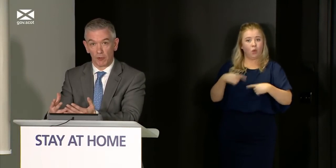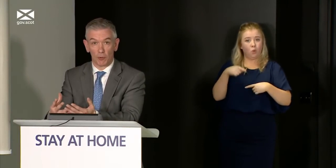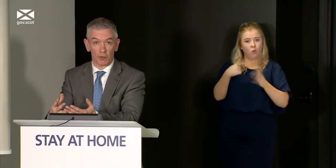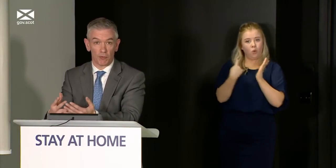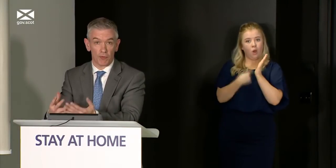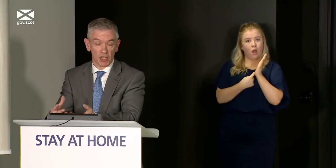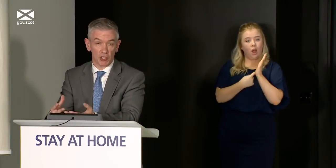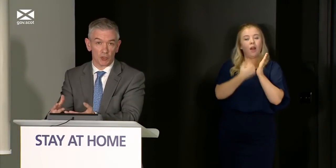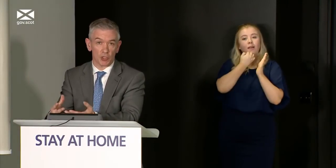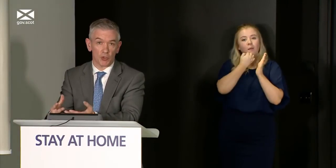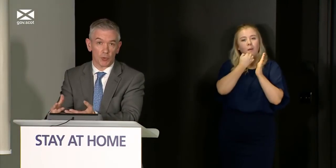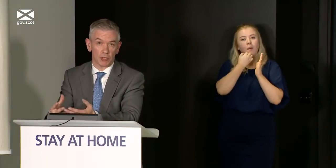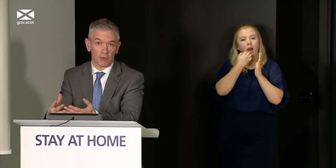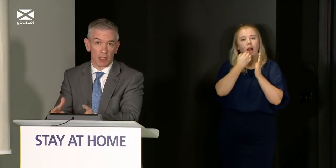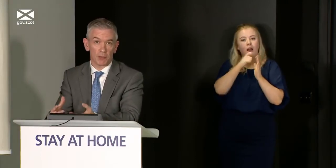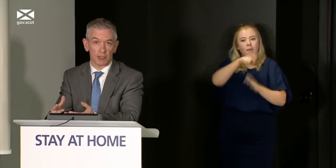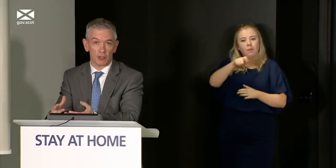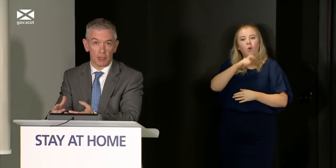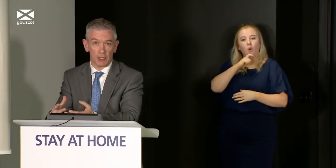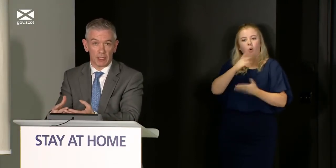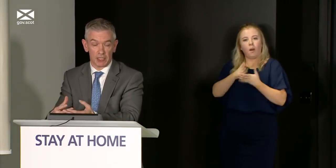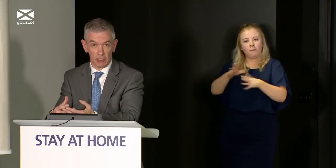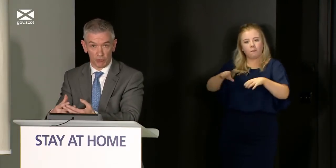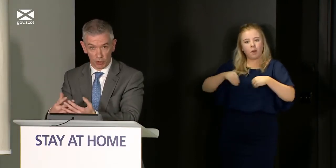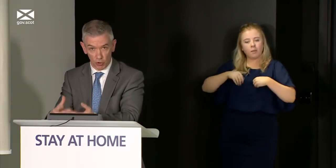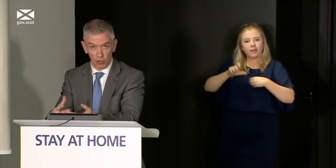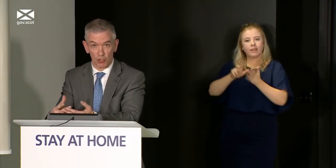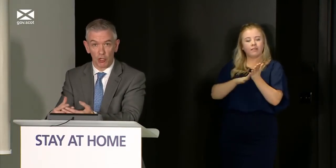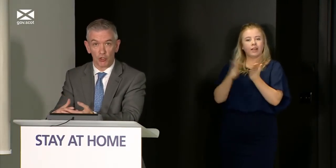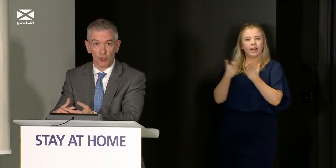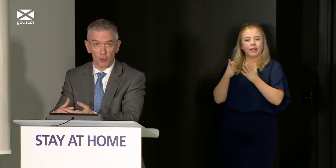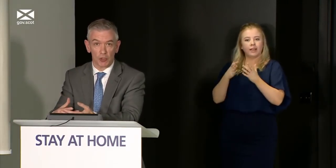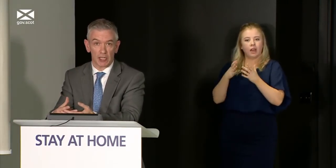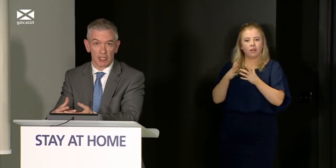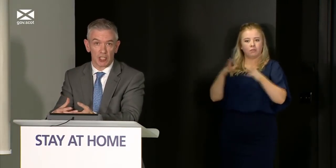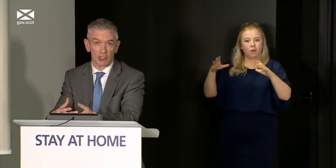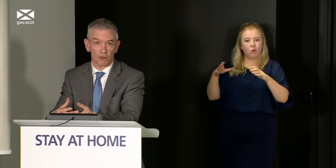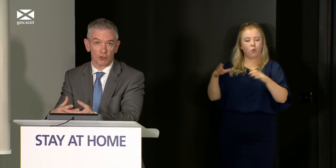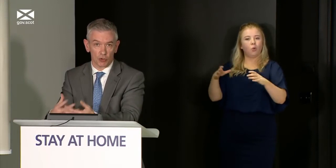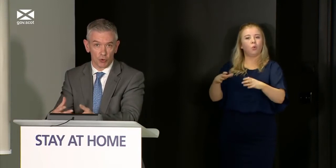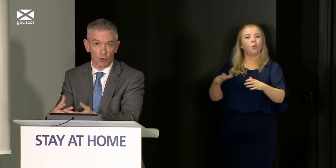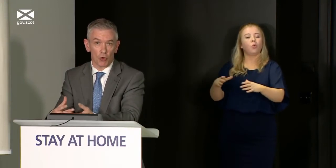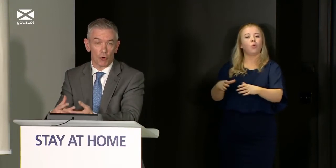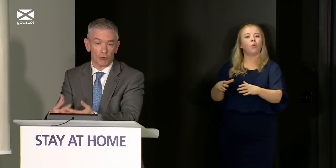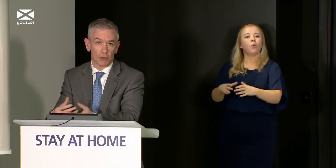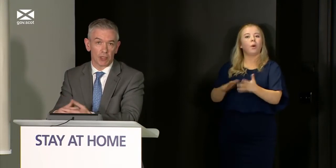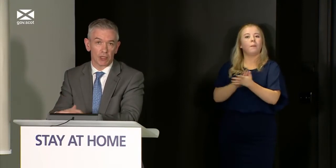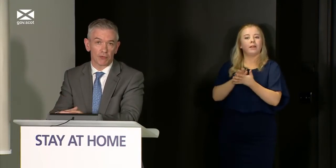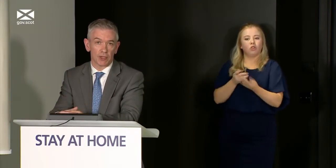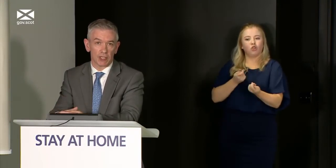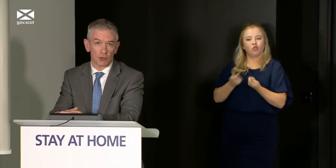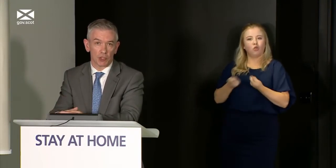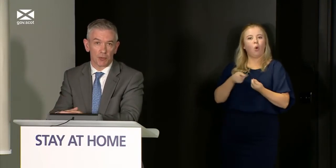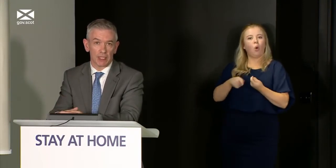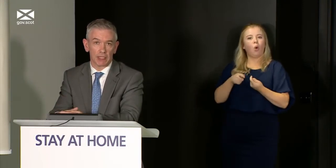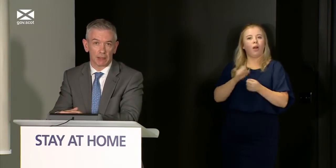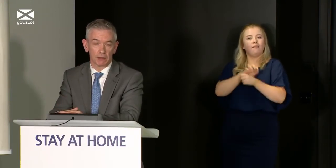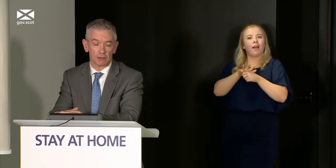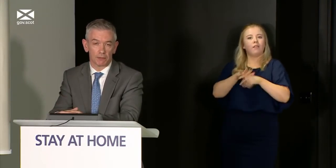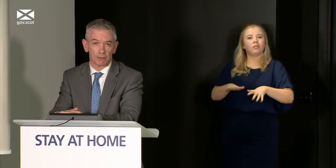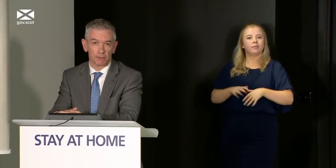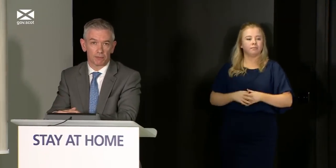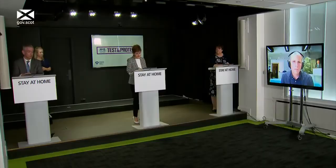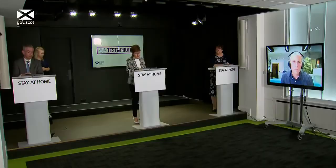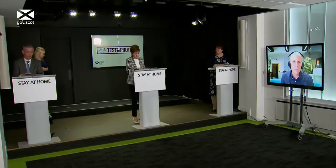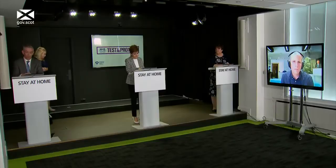number and our number of infections which were developing to be greatly reduced so that we could get a sense of control over the way that this virus was spreading.